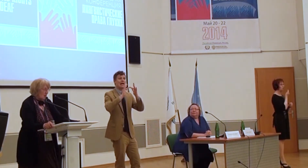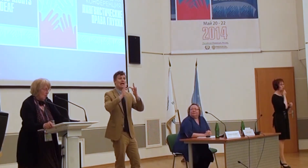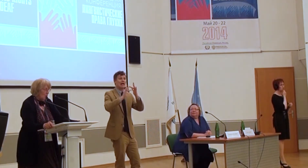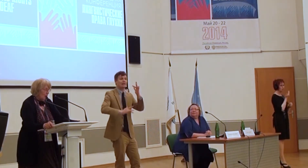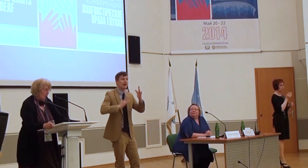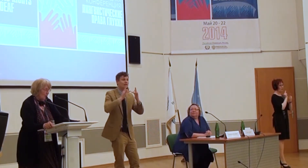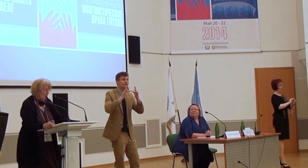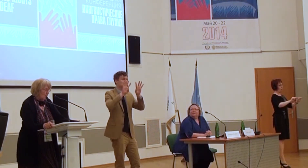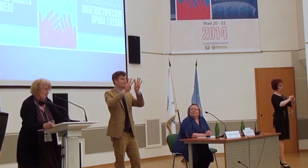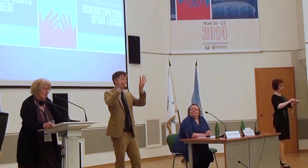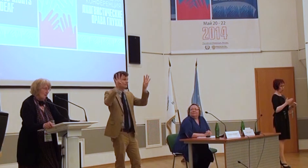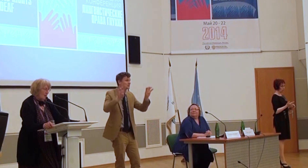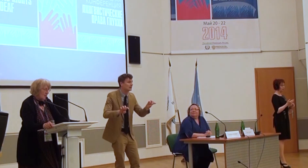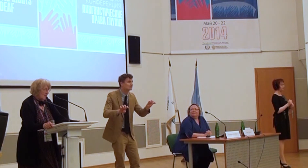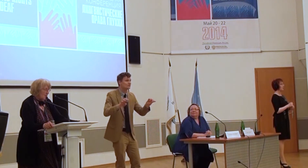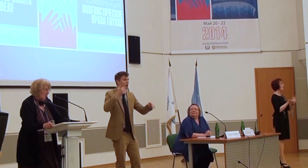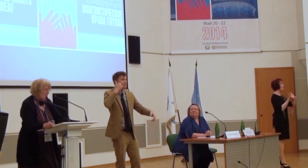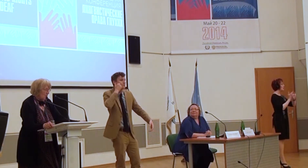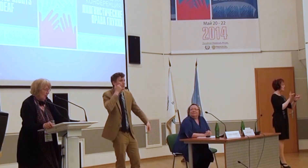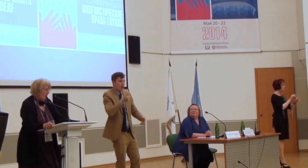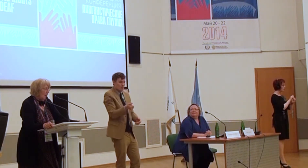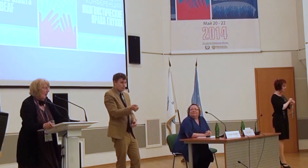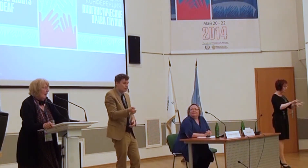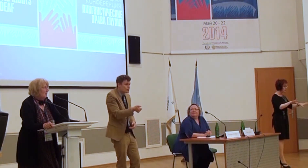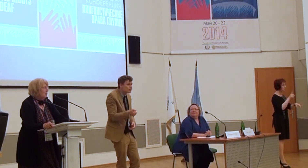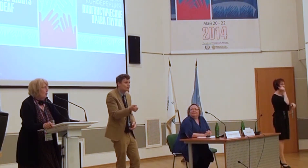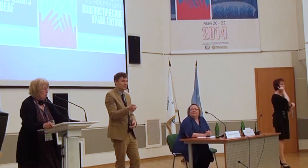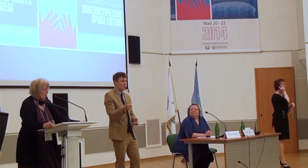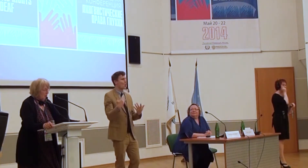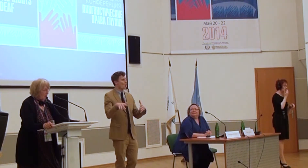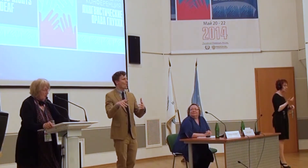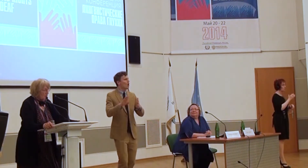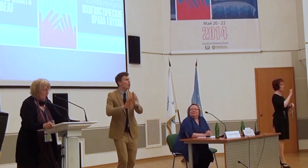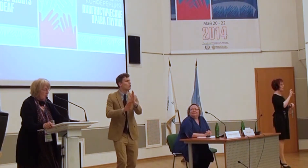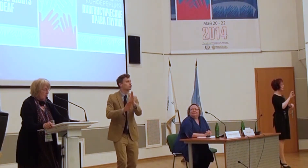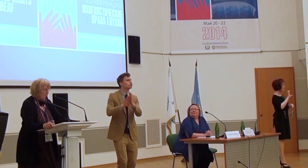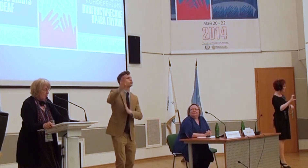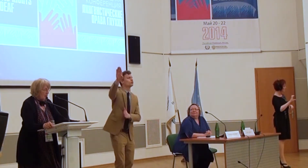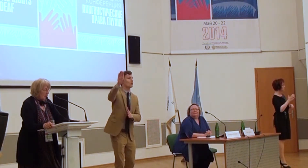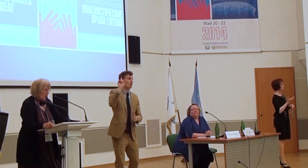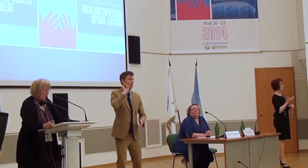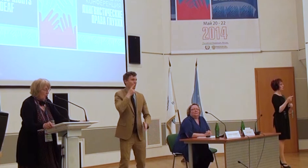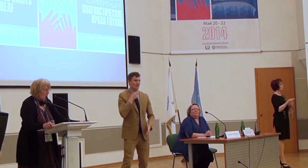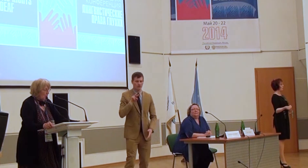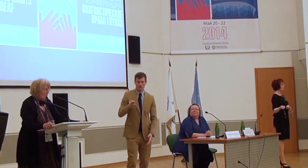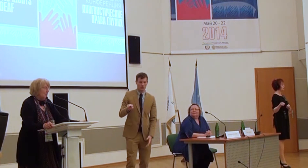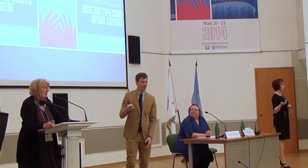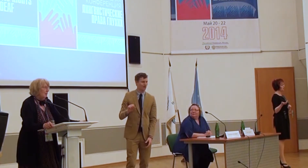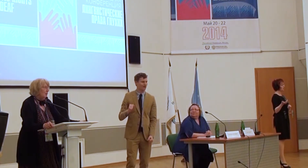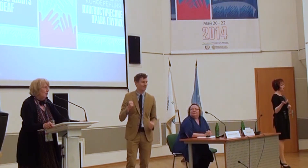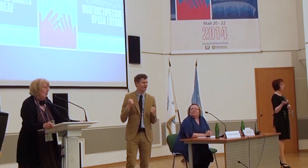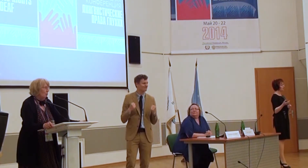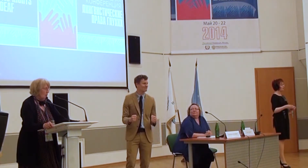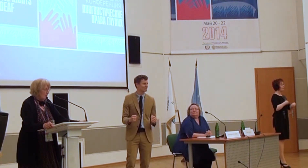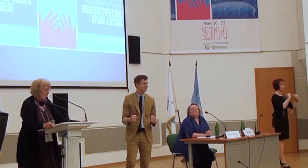networks, mobile phones, text messaging had enormous benefits for deaf people in Europe and Russia